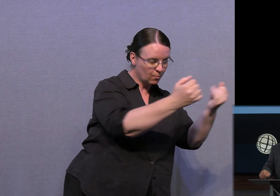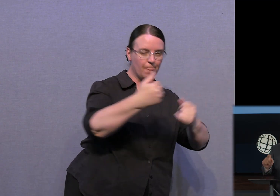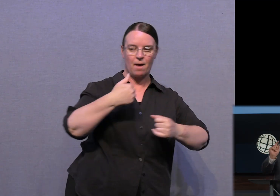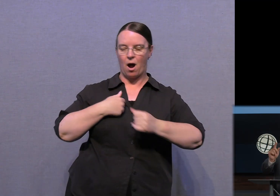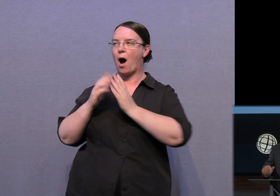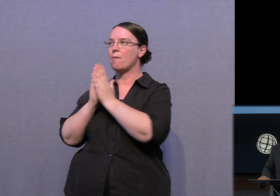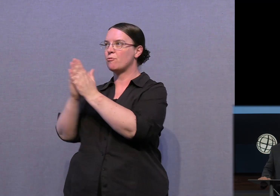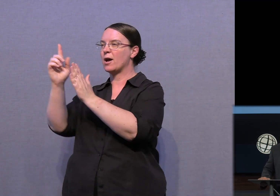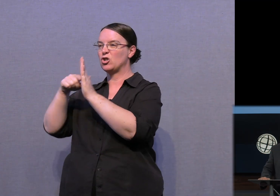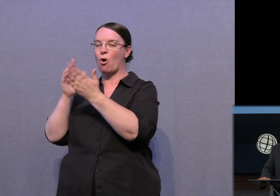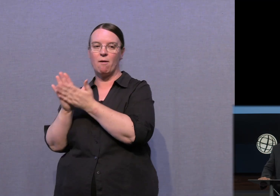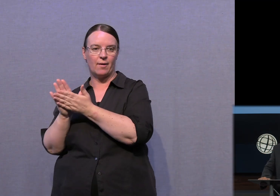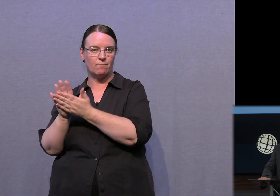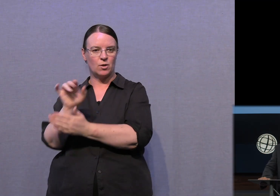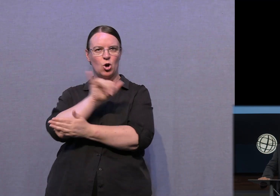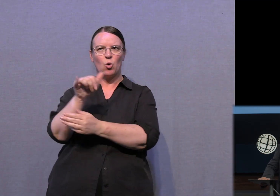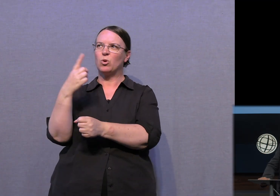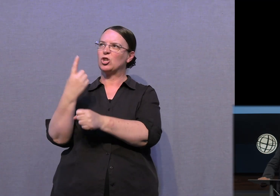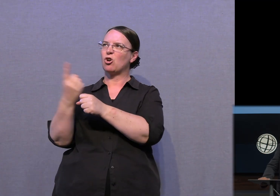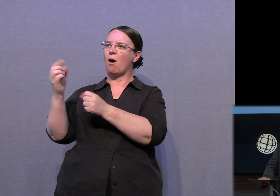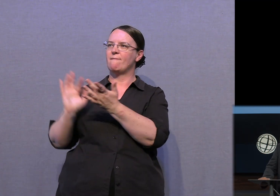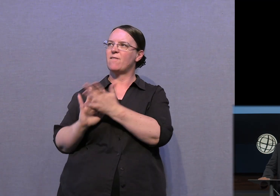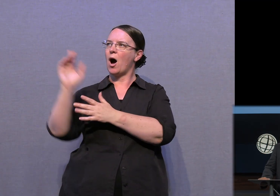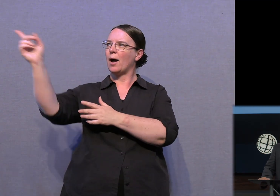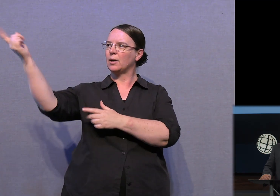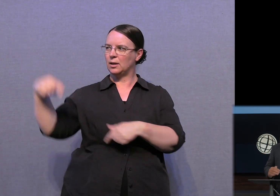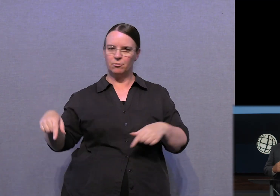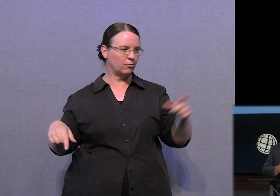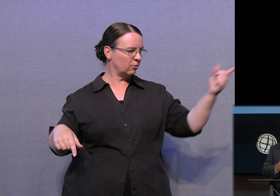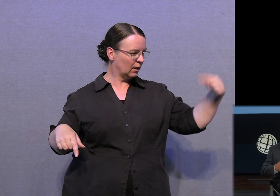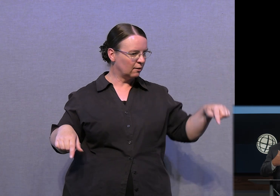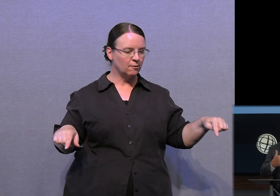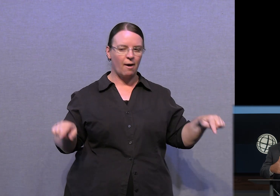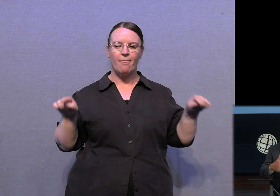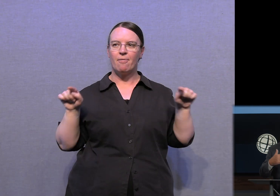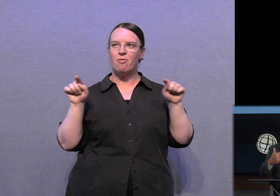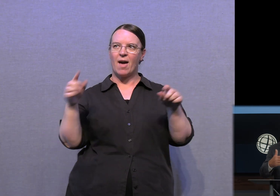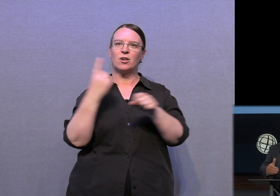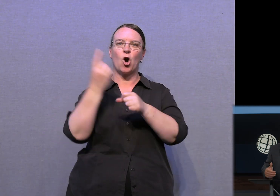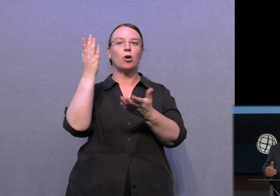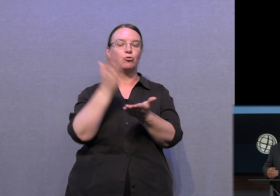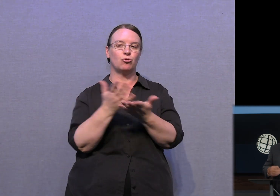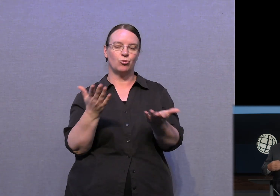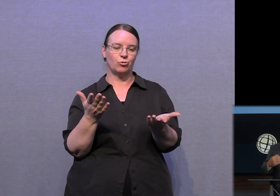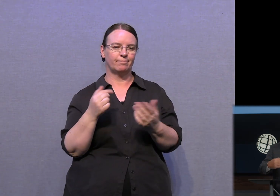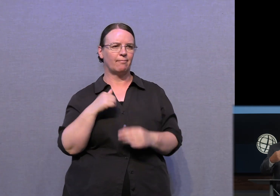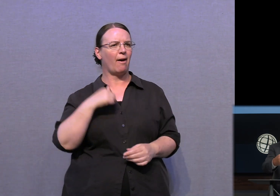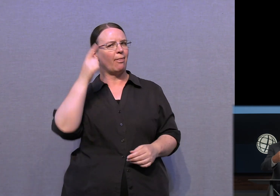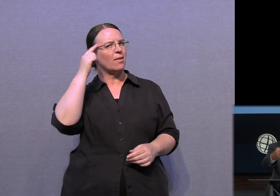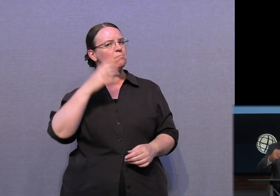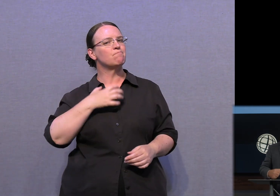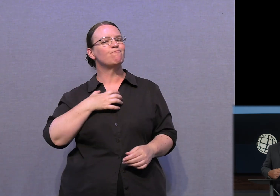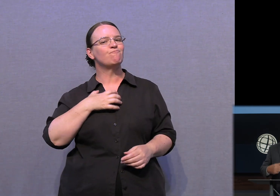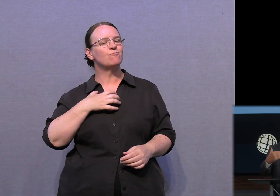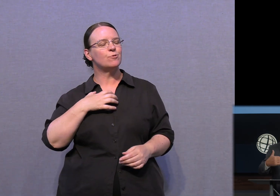from heaven, he is the true God. And I think it's interesting that he went on the devil's turf. He went on the